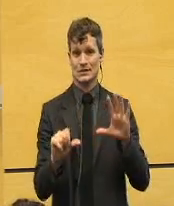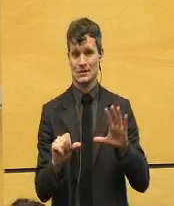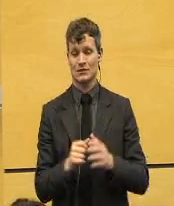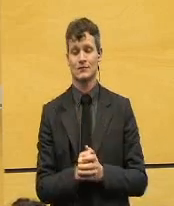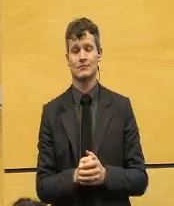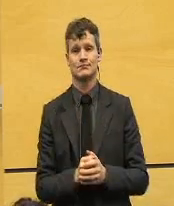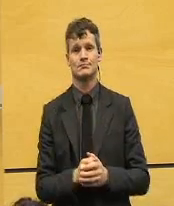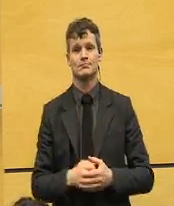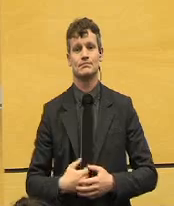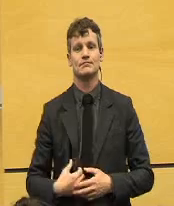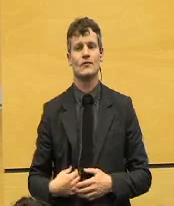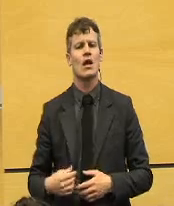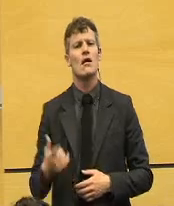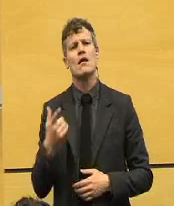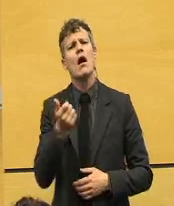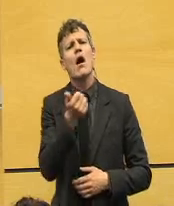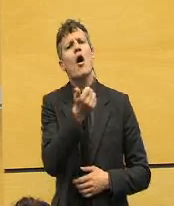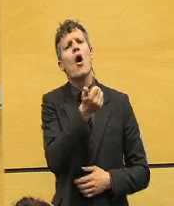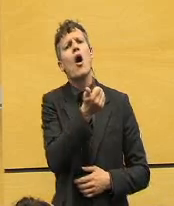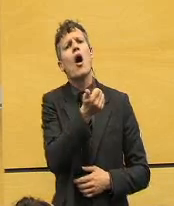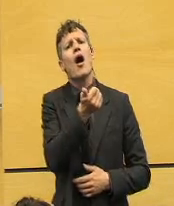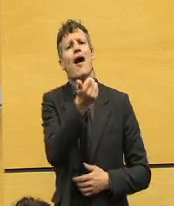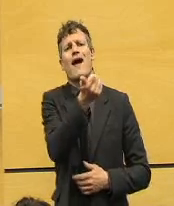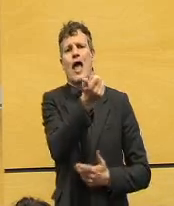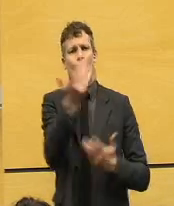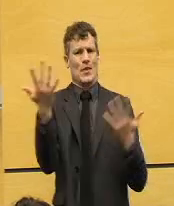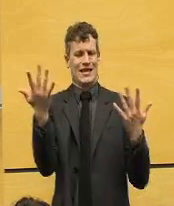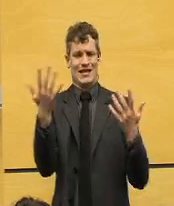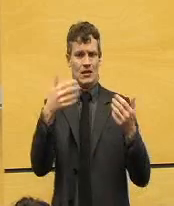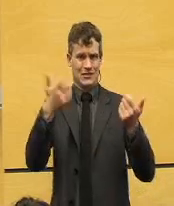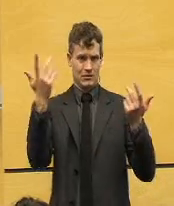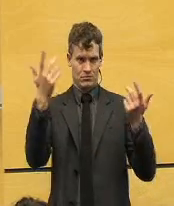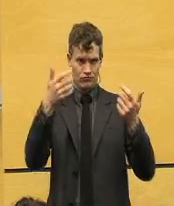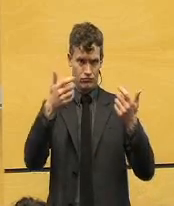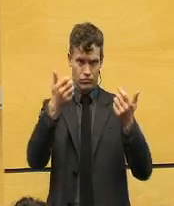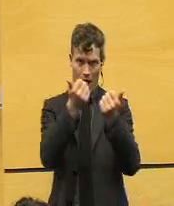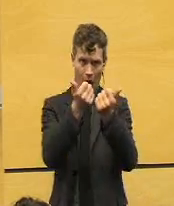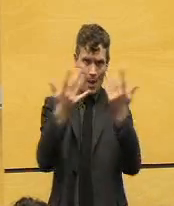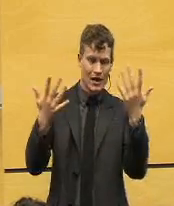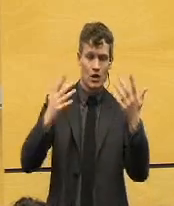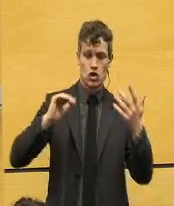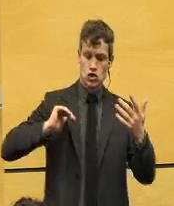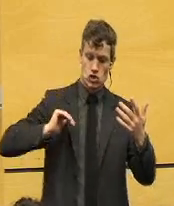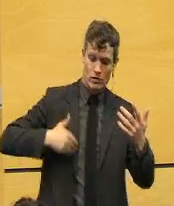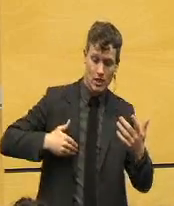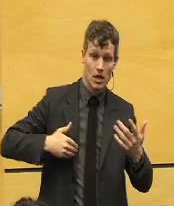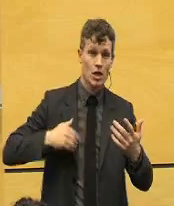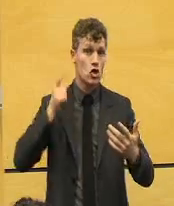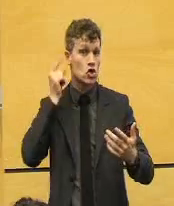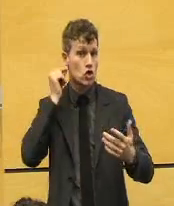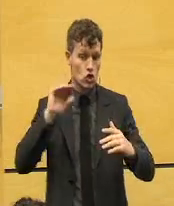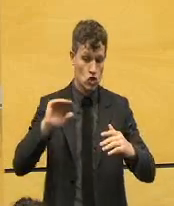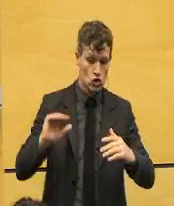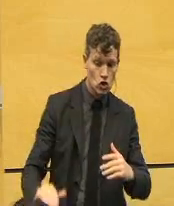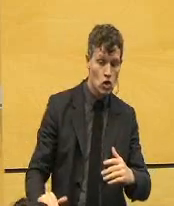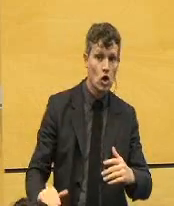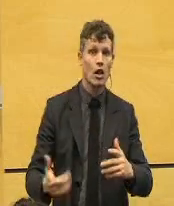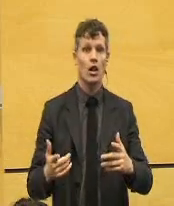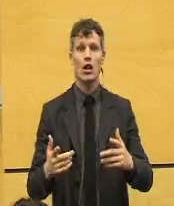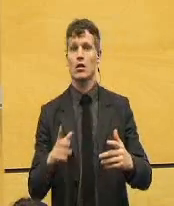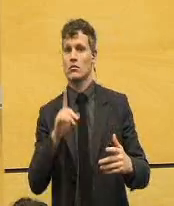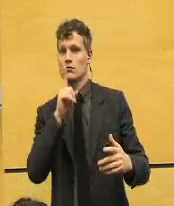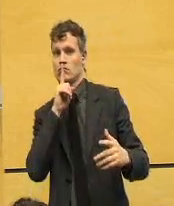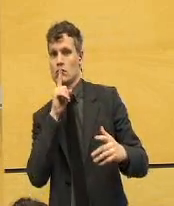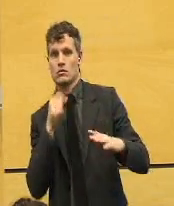on the numbers of women and girls who are subjected to trafficking, especially those with intellectual